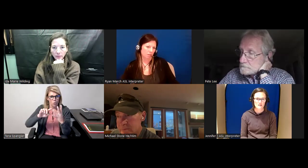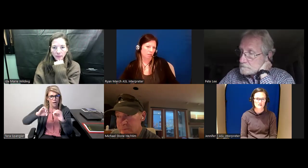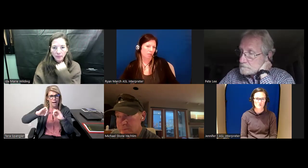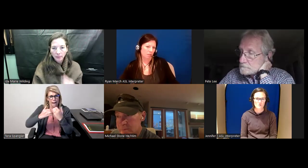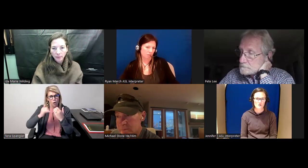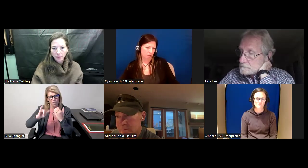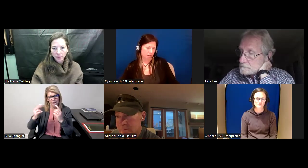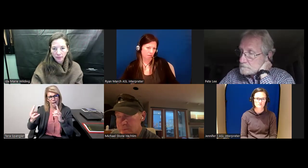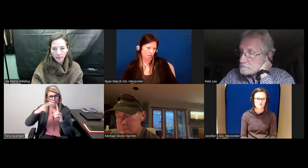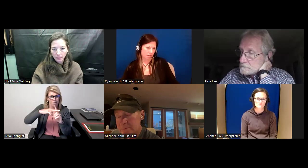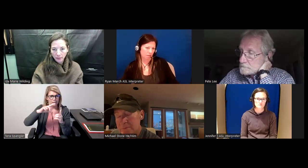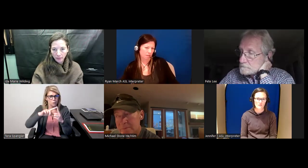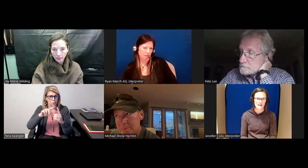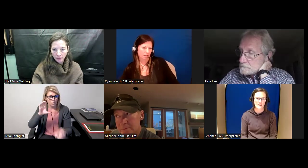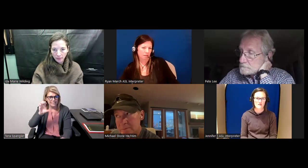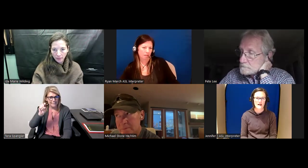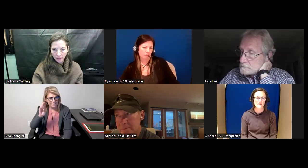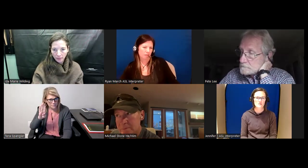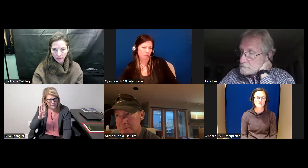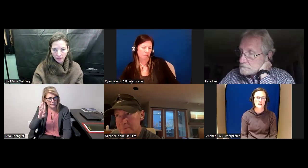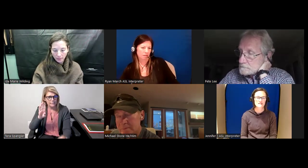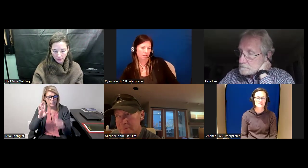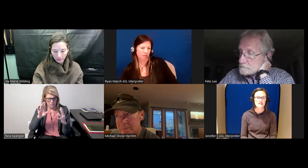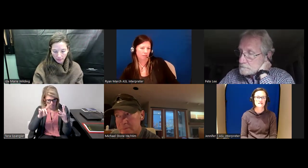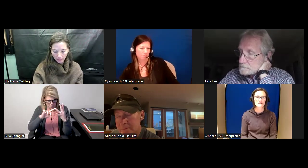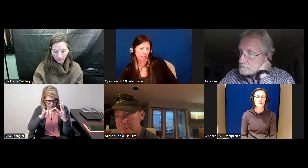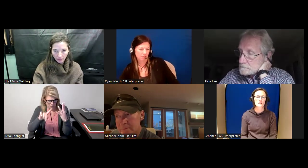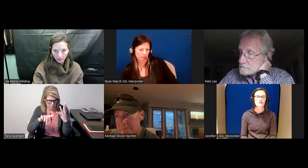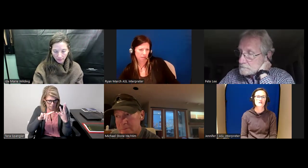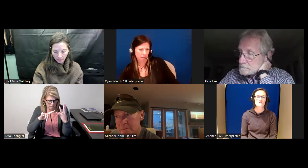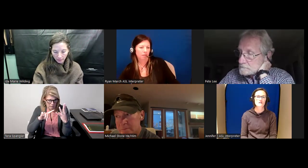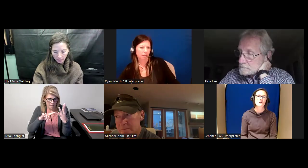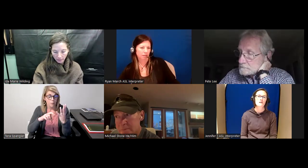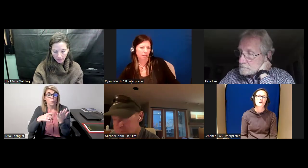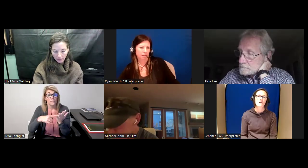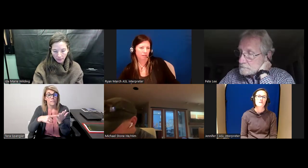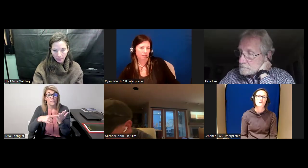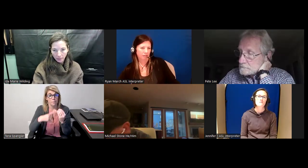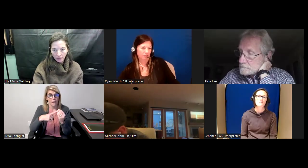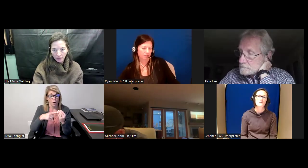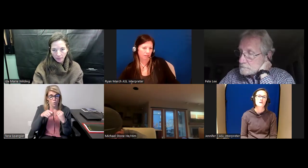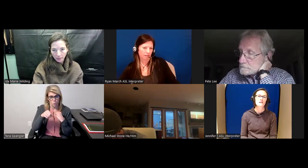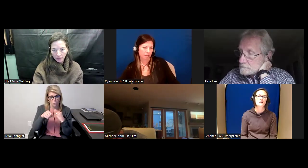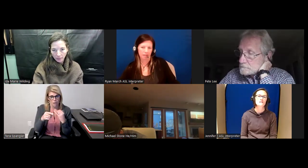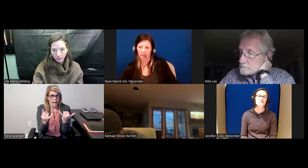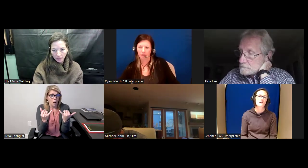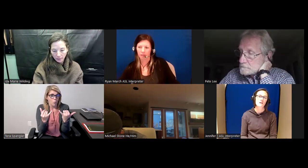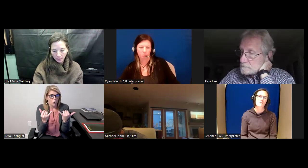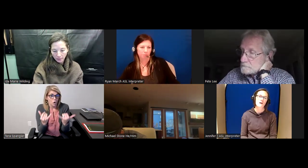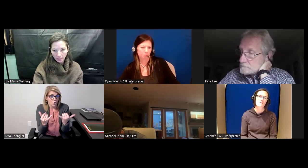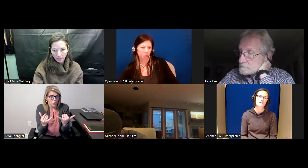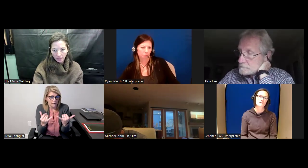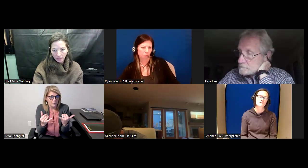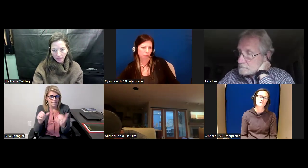universal preschool and how that then applies to CSDB. And then the fourth one is